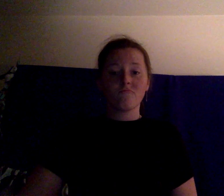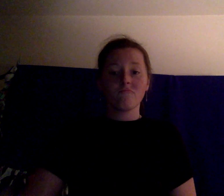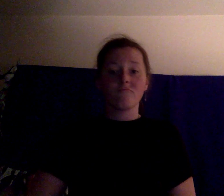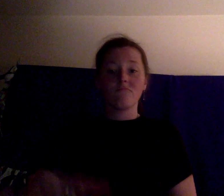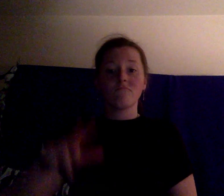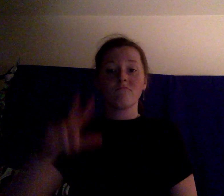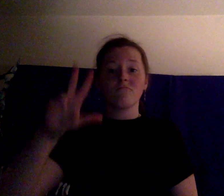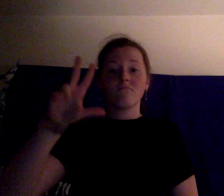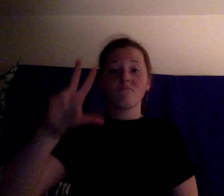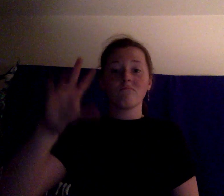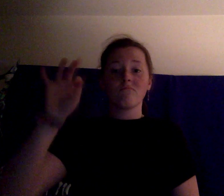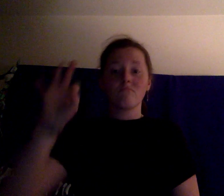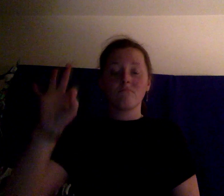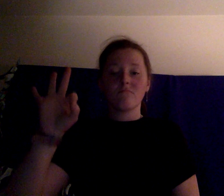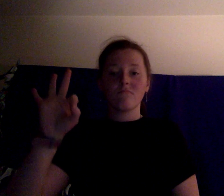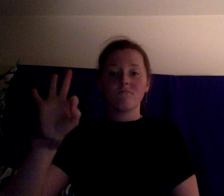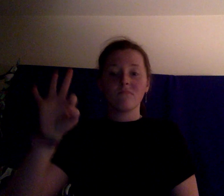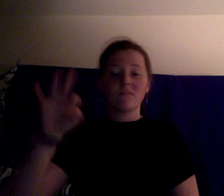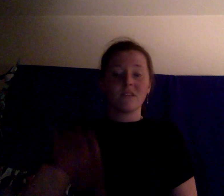his grandfather's number.